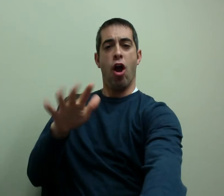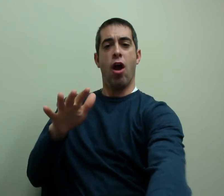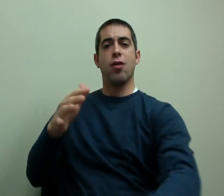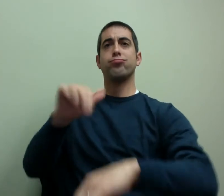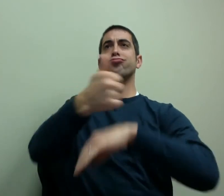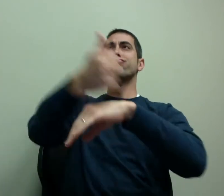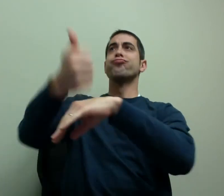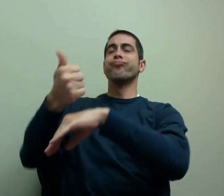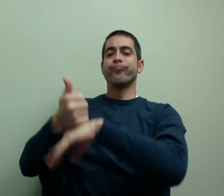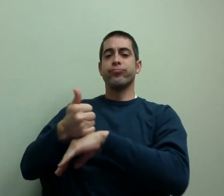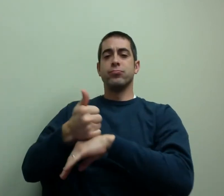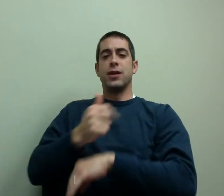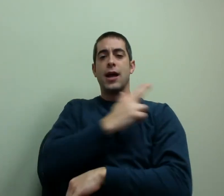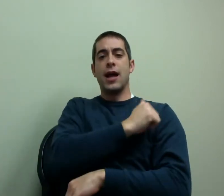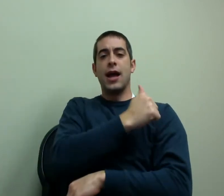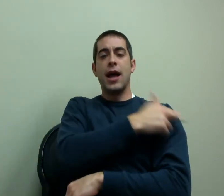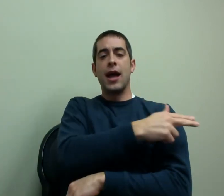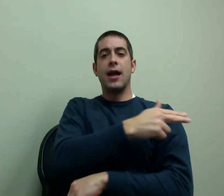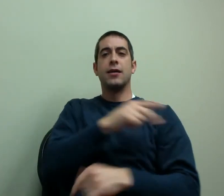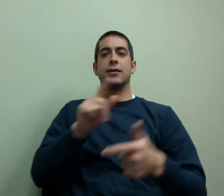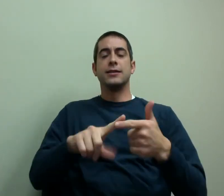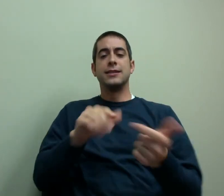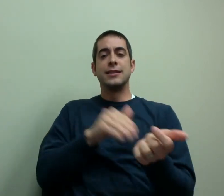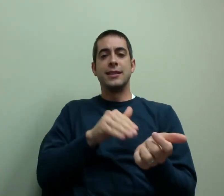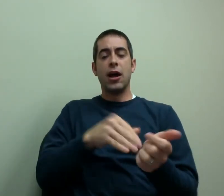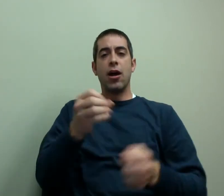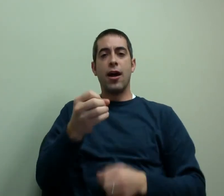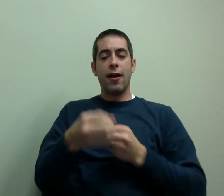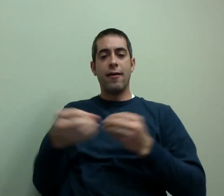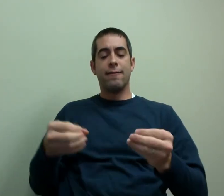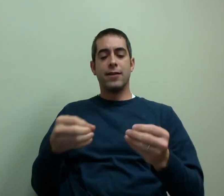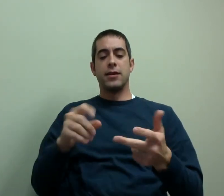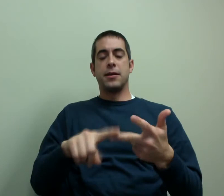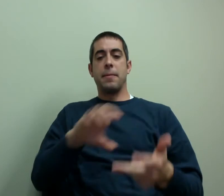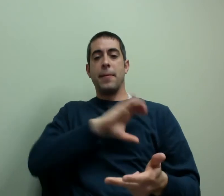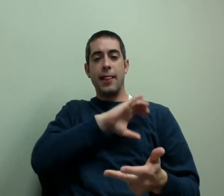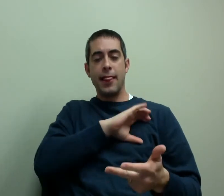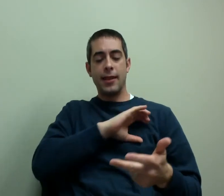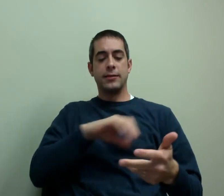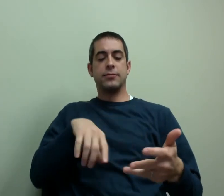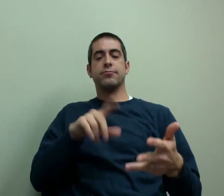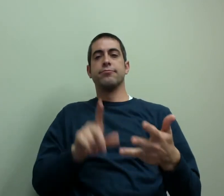physicians' offices, medical health care settings, police stations,